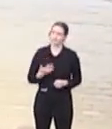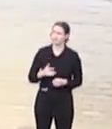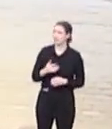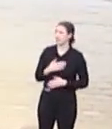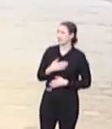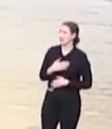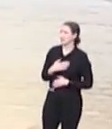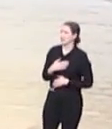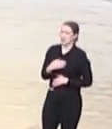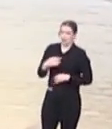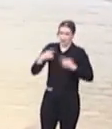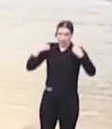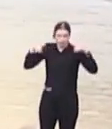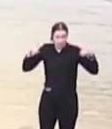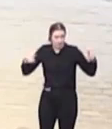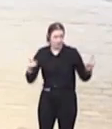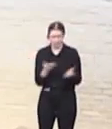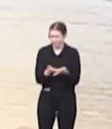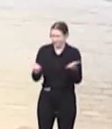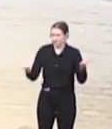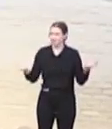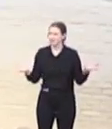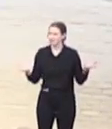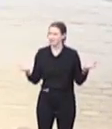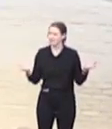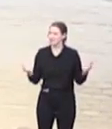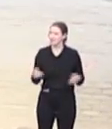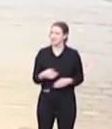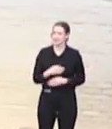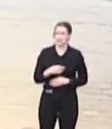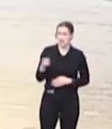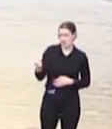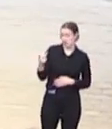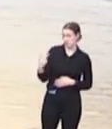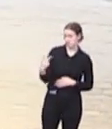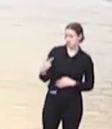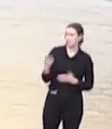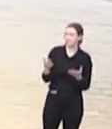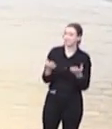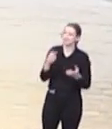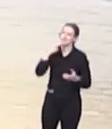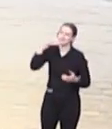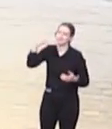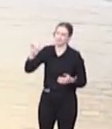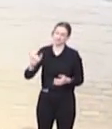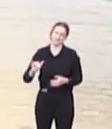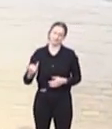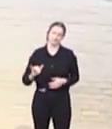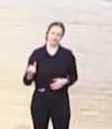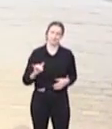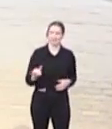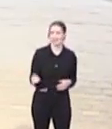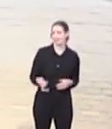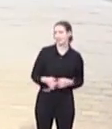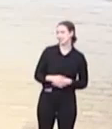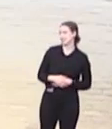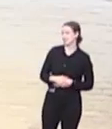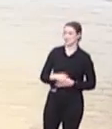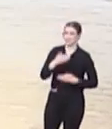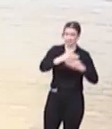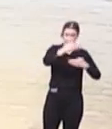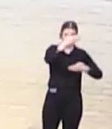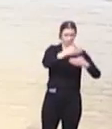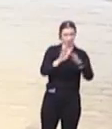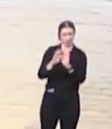could accomplish anything. You see, just like me, he wanted to sing. He had no windows and no doors. He